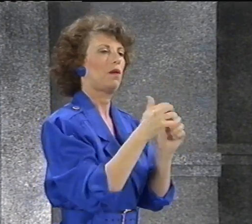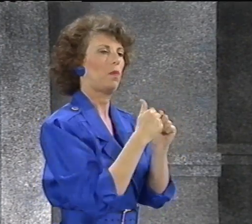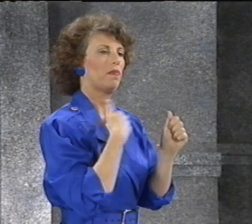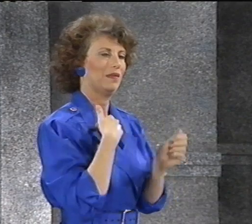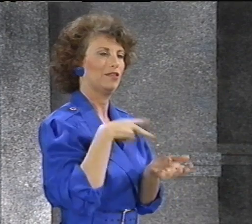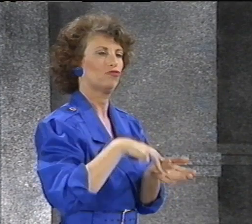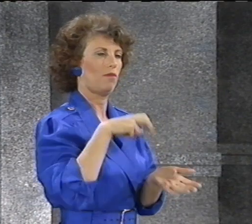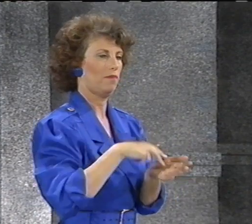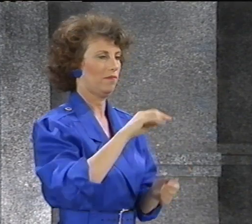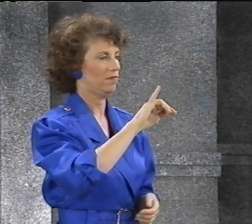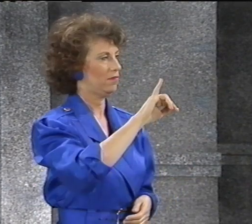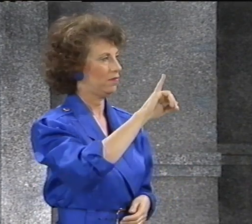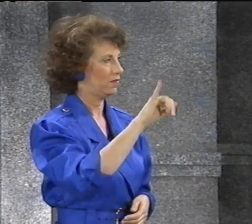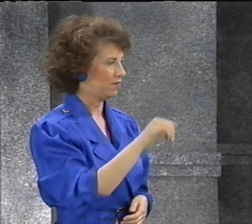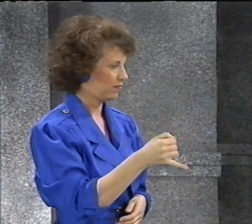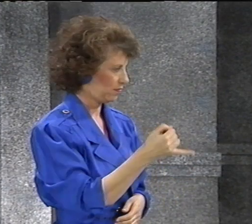Okay, spell with me.